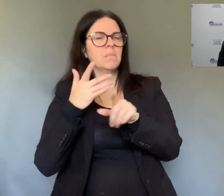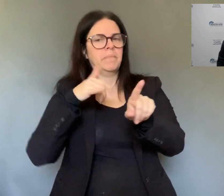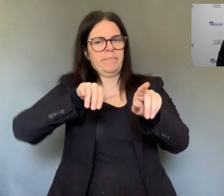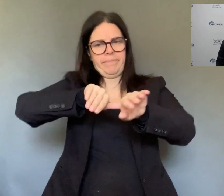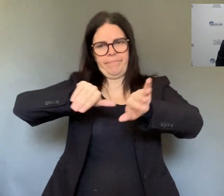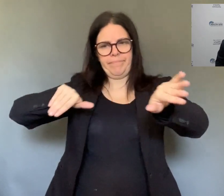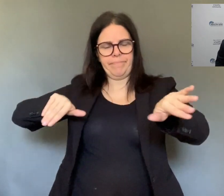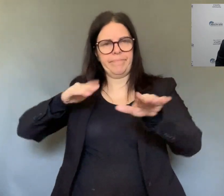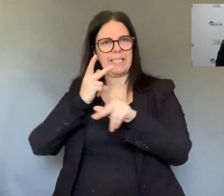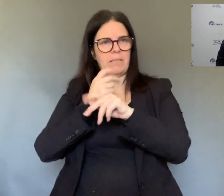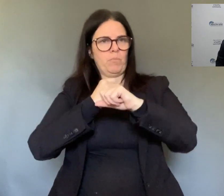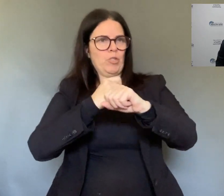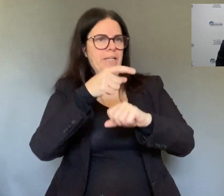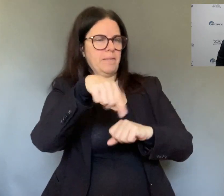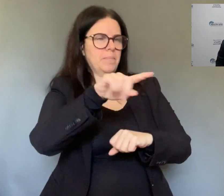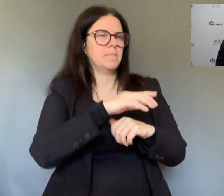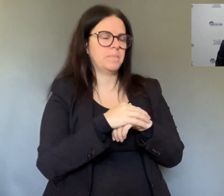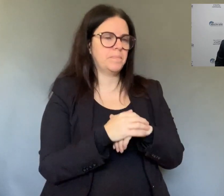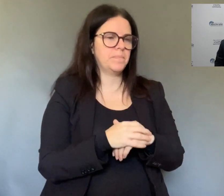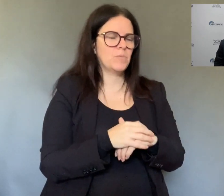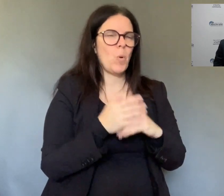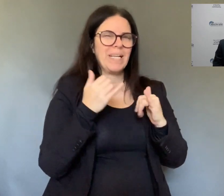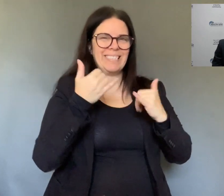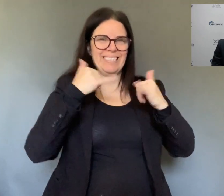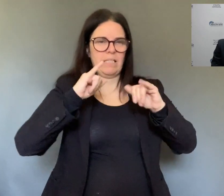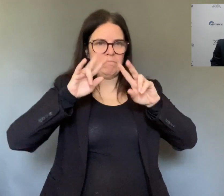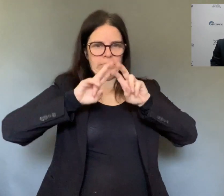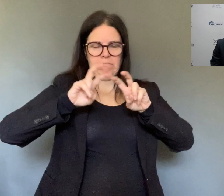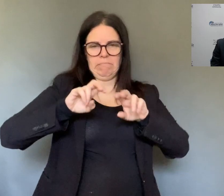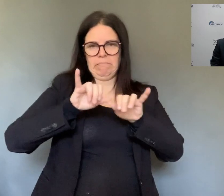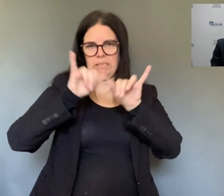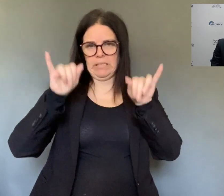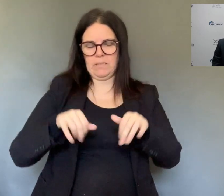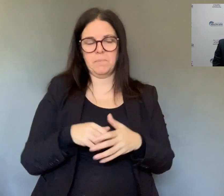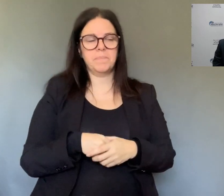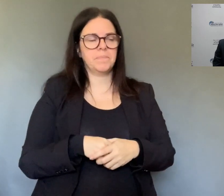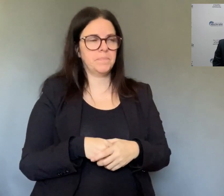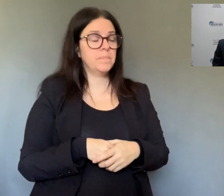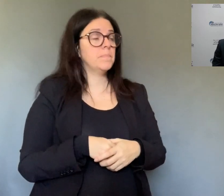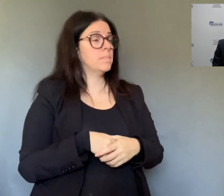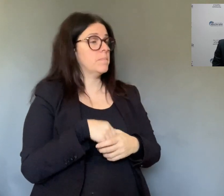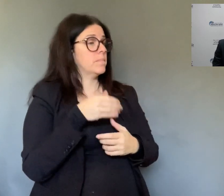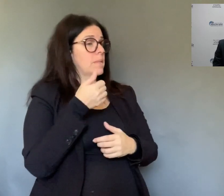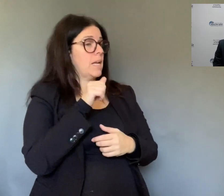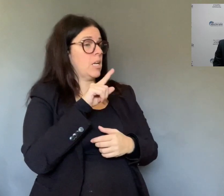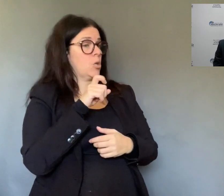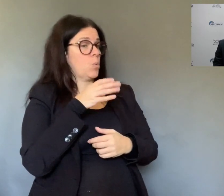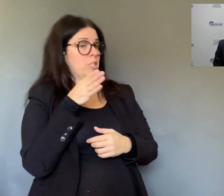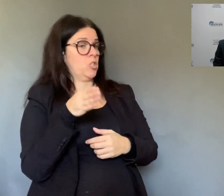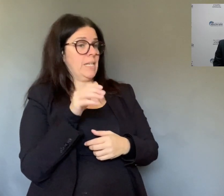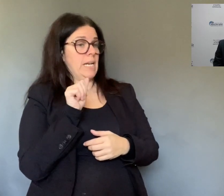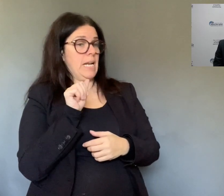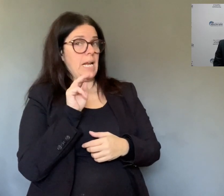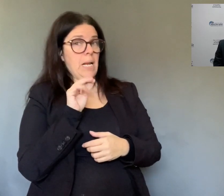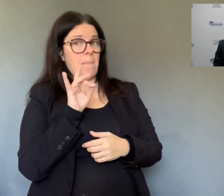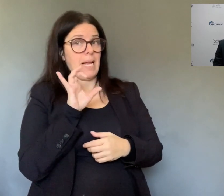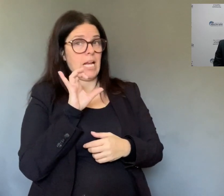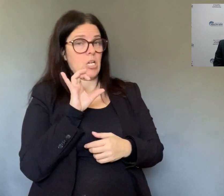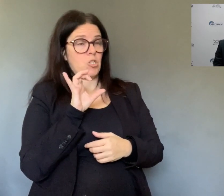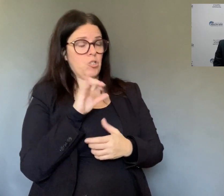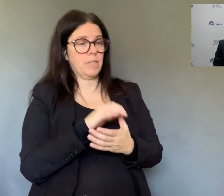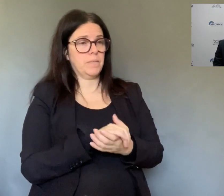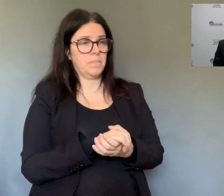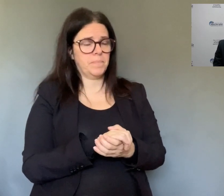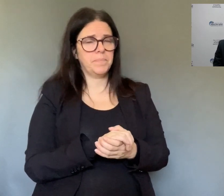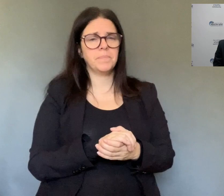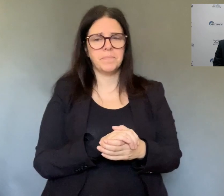Any Questions from AM 800? There's been a lot of talk lately about children at risk, and the province issued